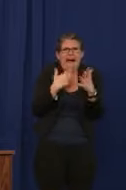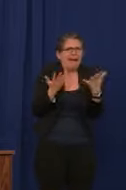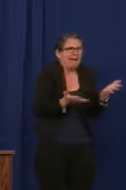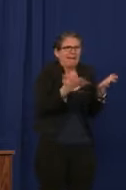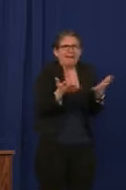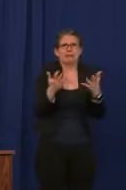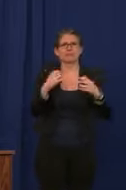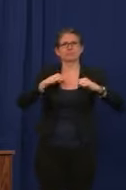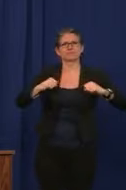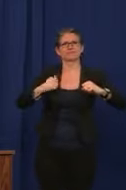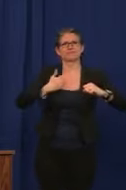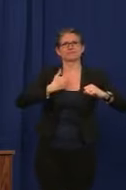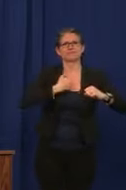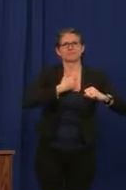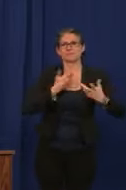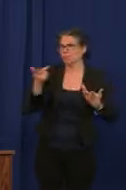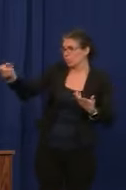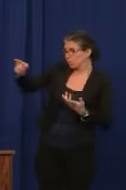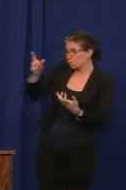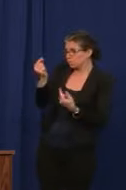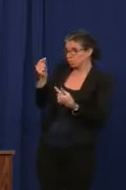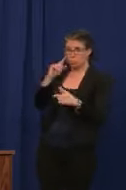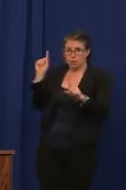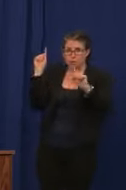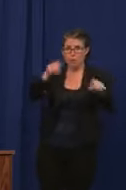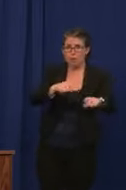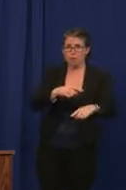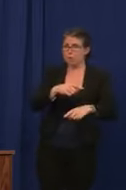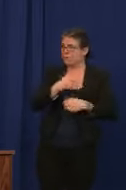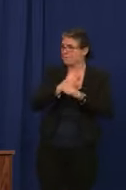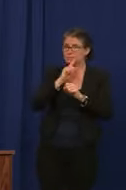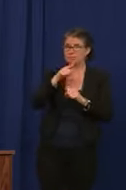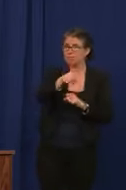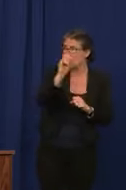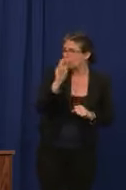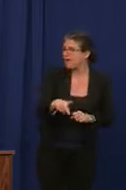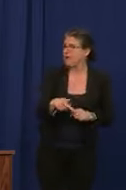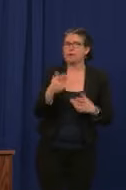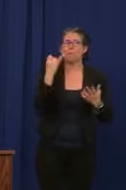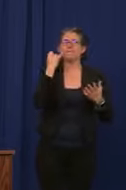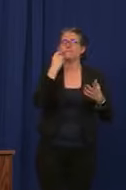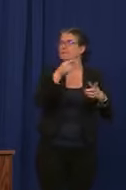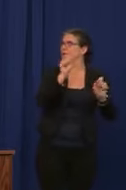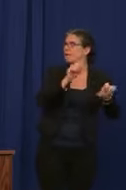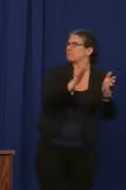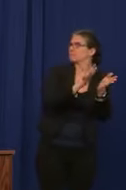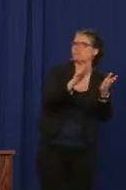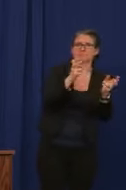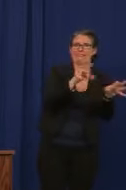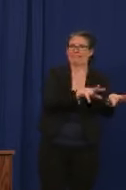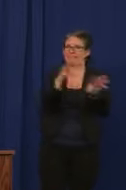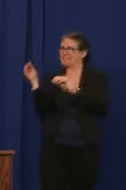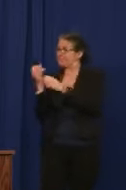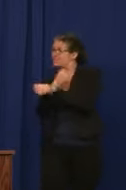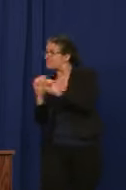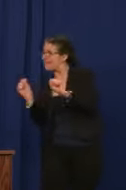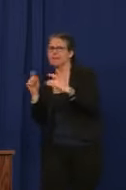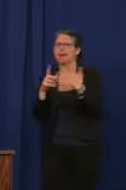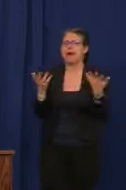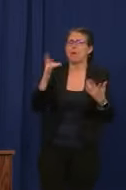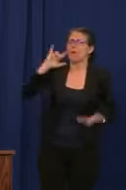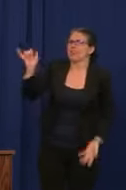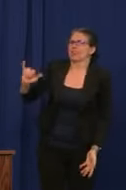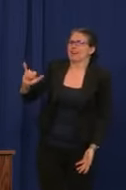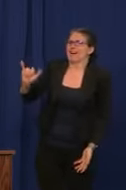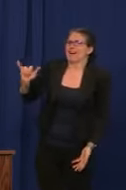yeah. can leave for yeah. safety issues. And also maybe speak to what's being done to help support for people who are trapped in those situations right now. Oh, absolutely.